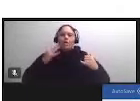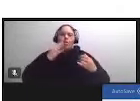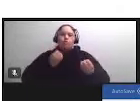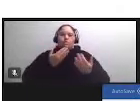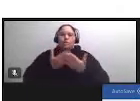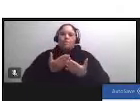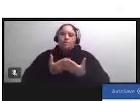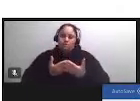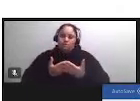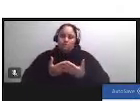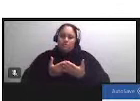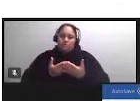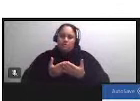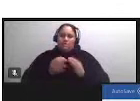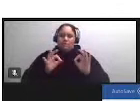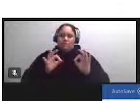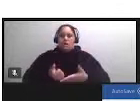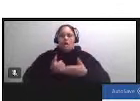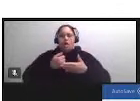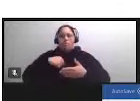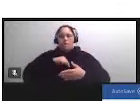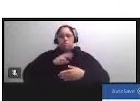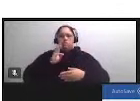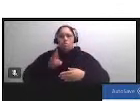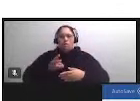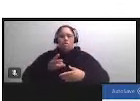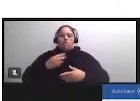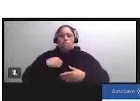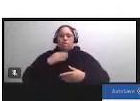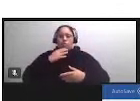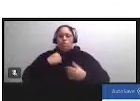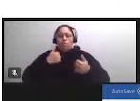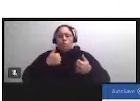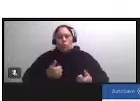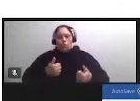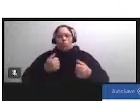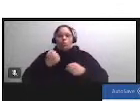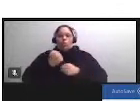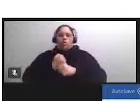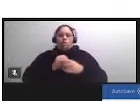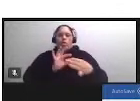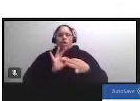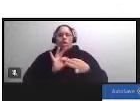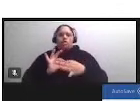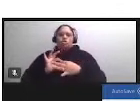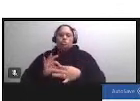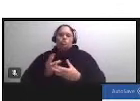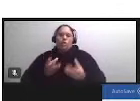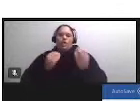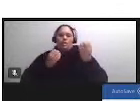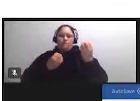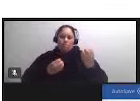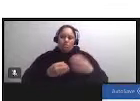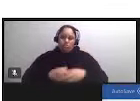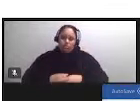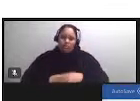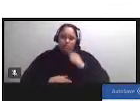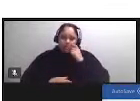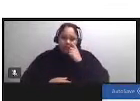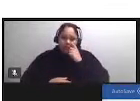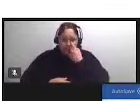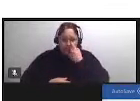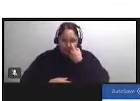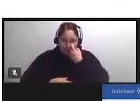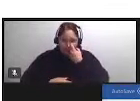submit that. Then it will help us also that we have a very good working relationship in getting information that